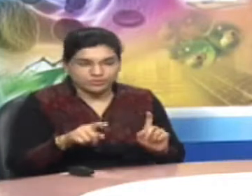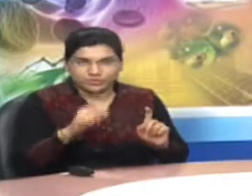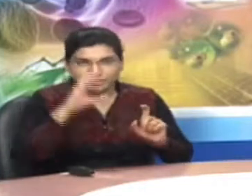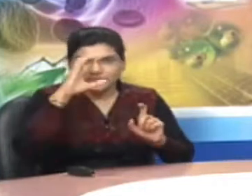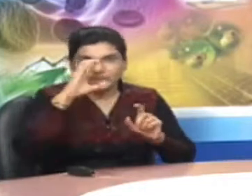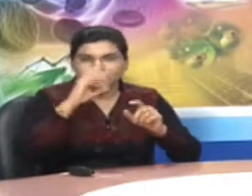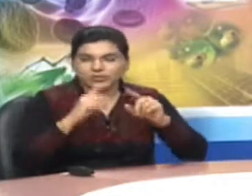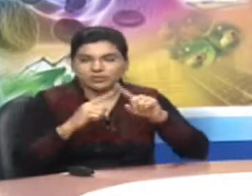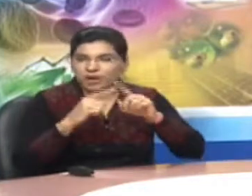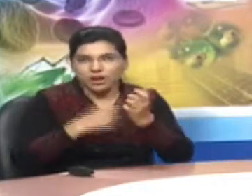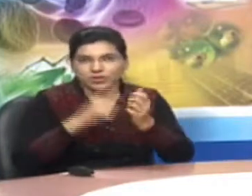slide.